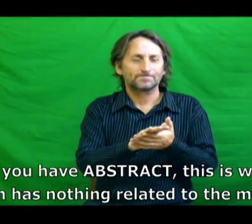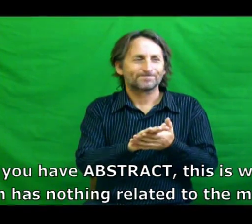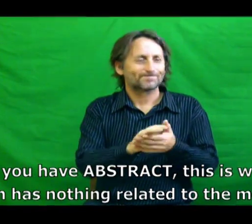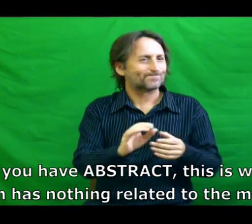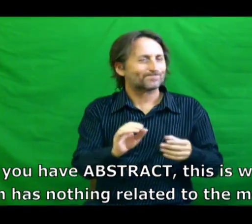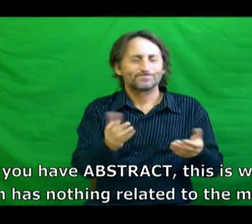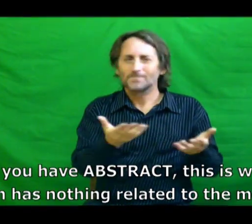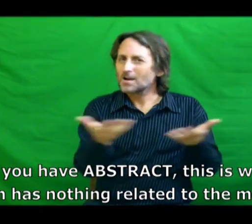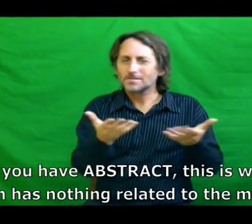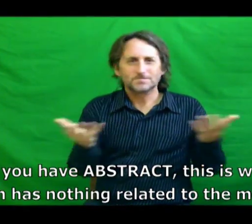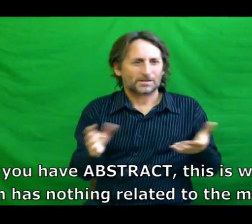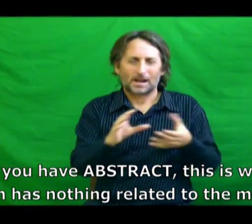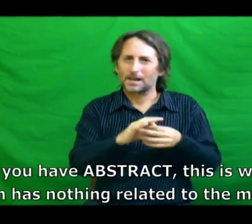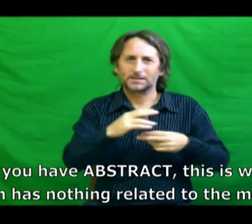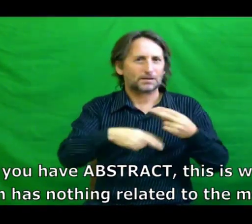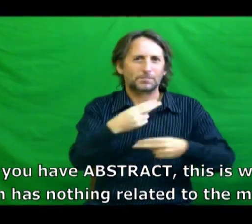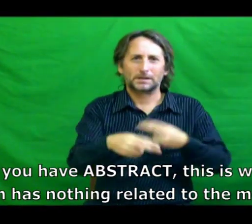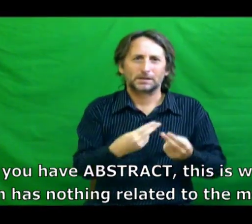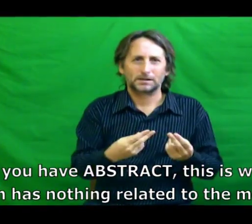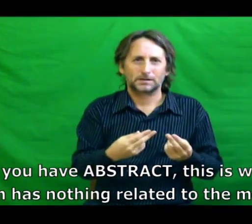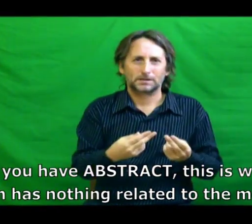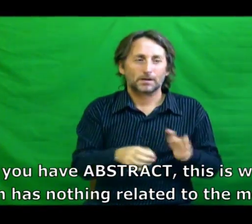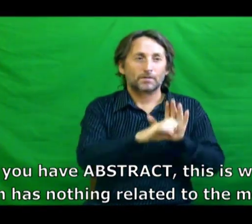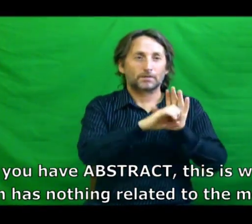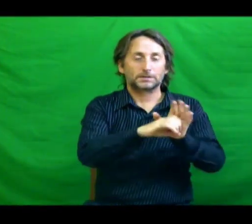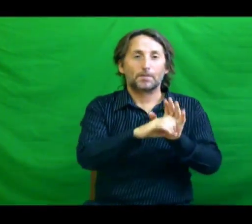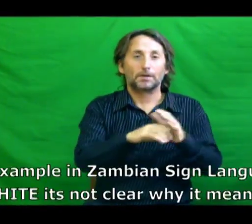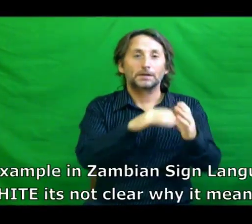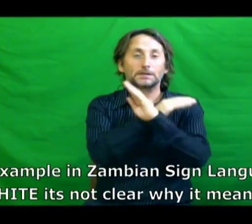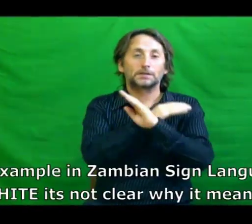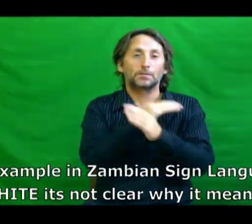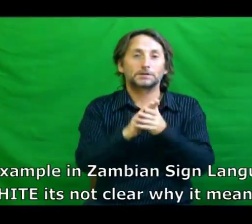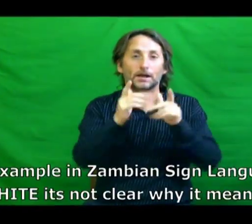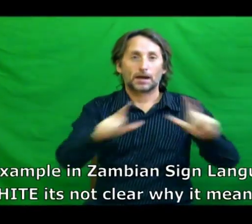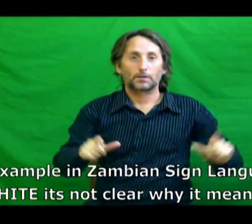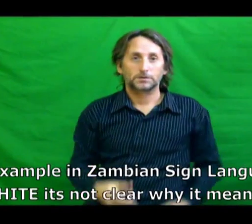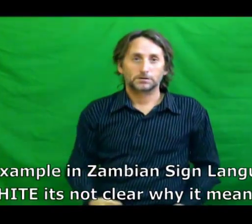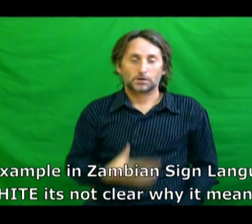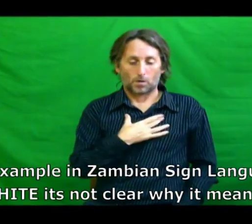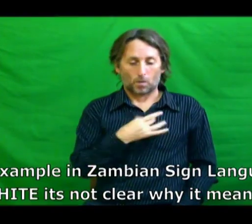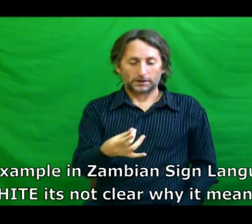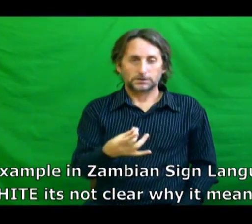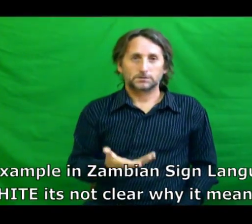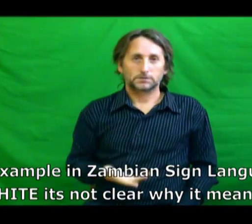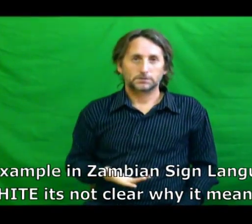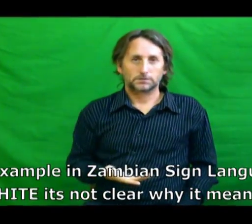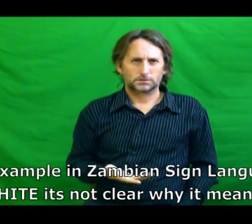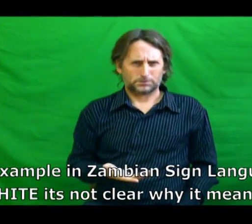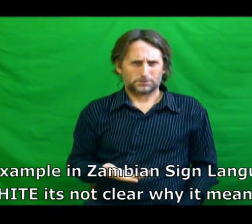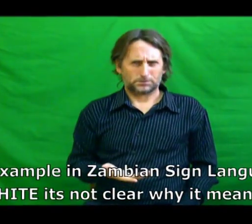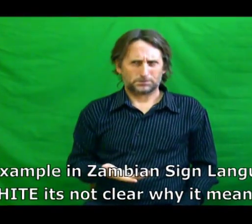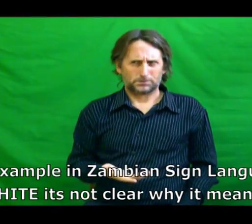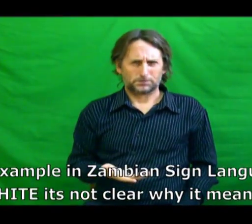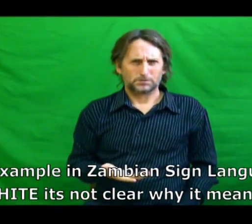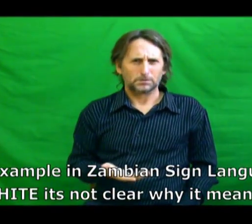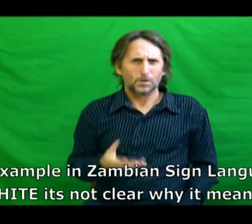sign has nothing related to the meaning. For example, in Zambian Sign Language with white,